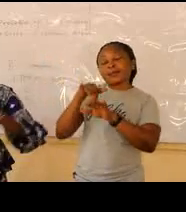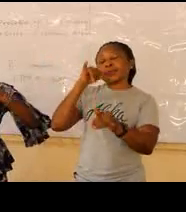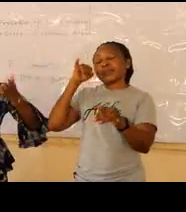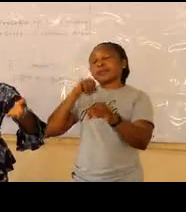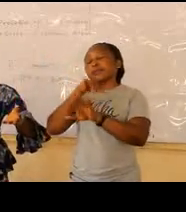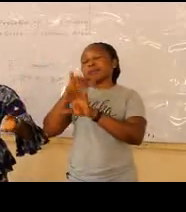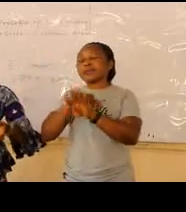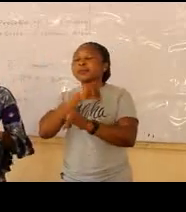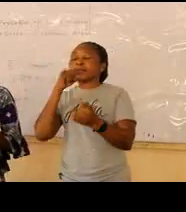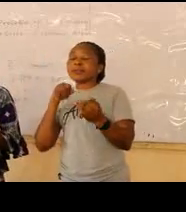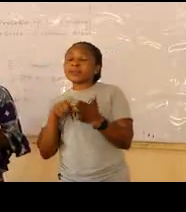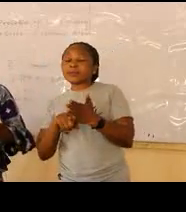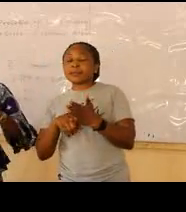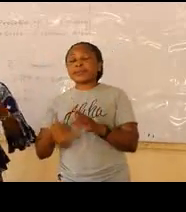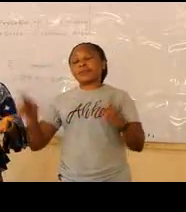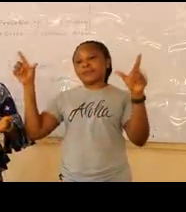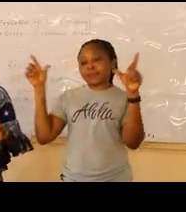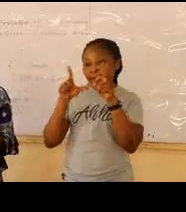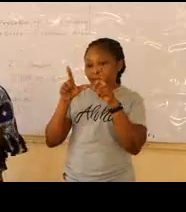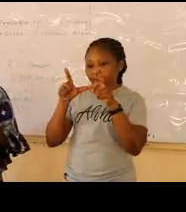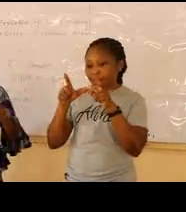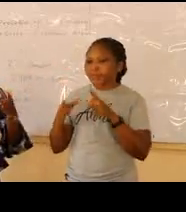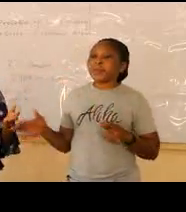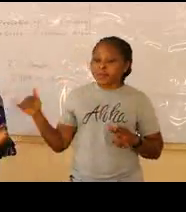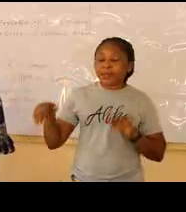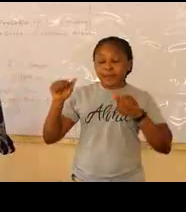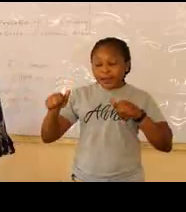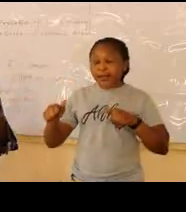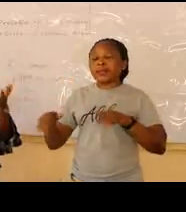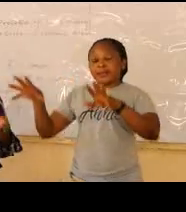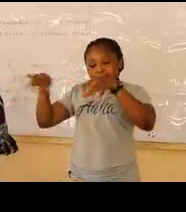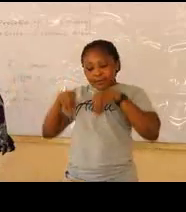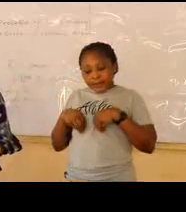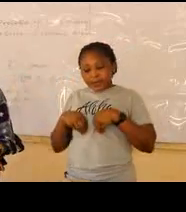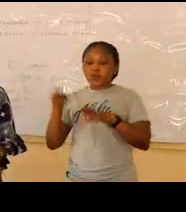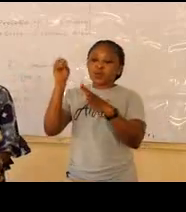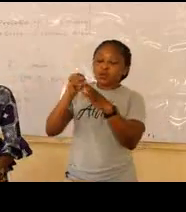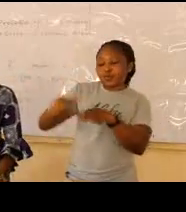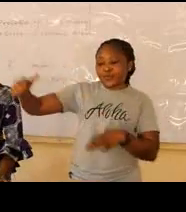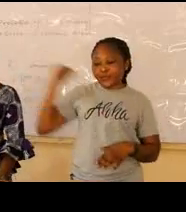or what? Accepted, depending still on the content of what? The bill.